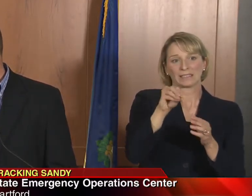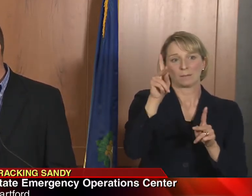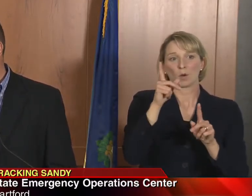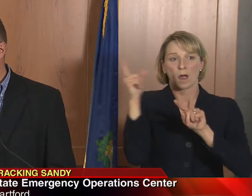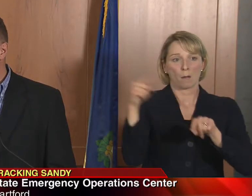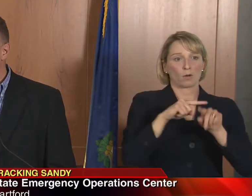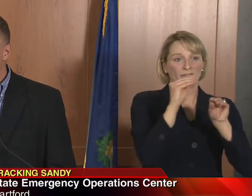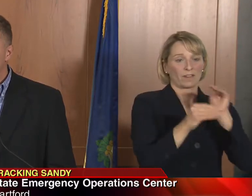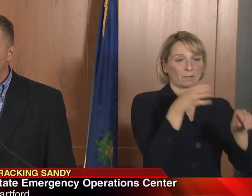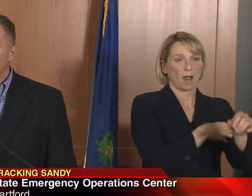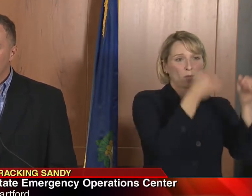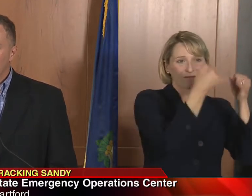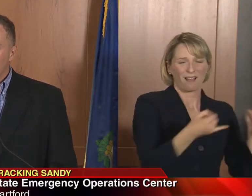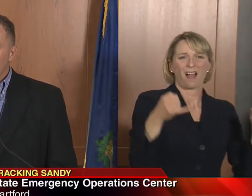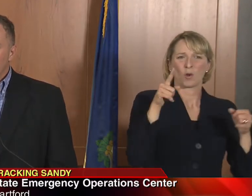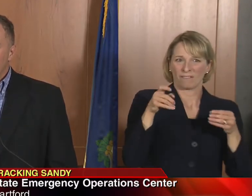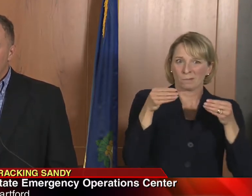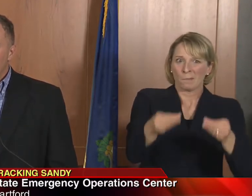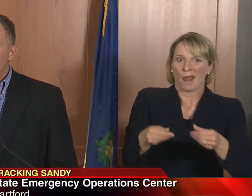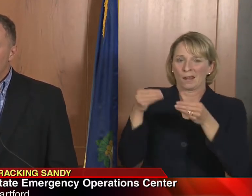talking for this